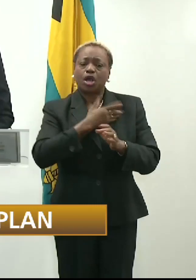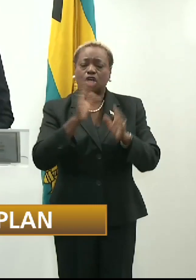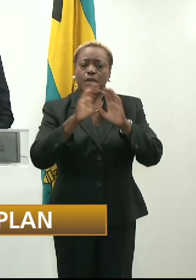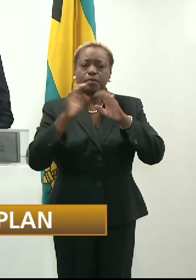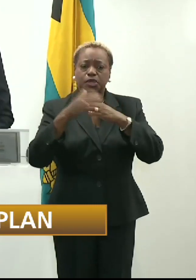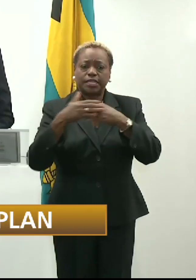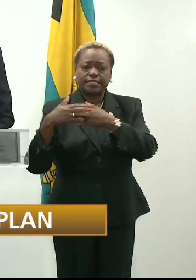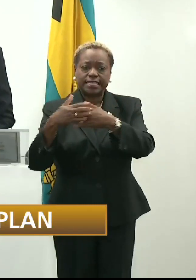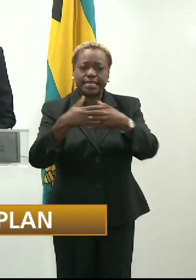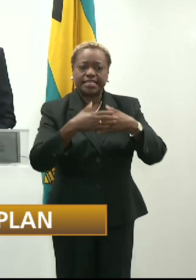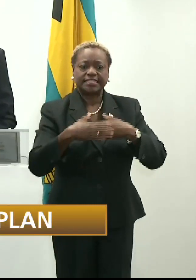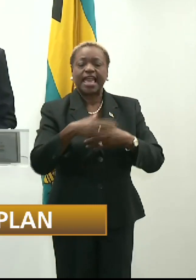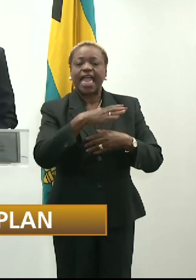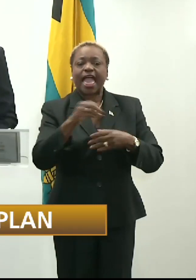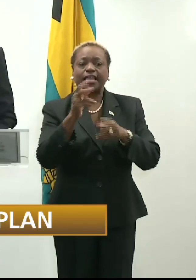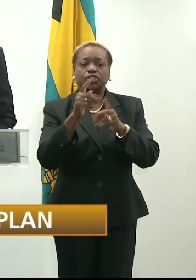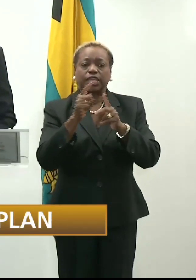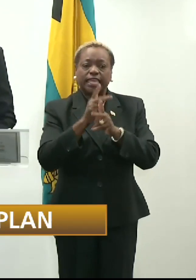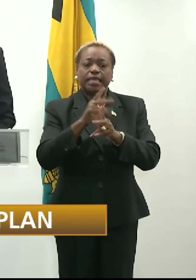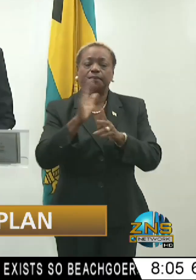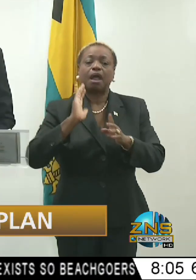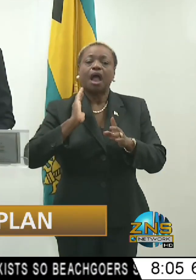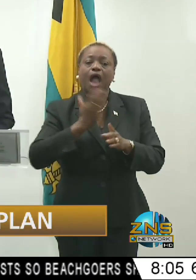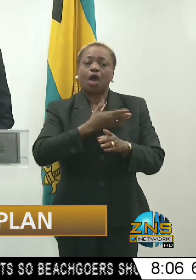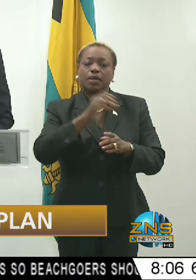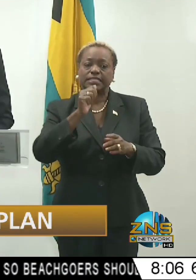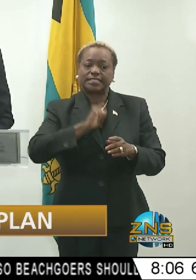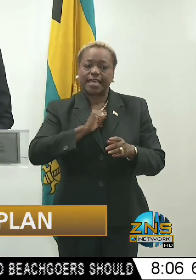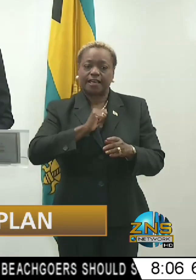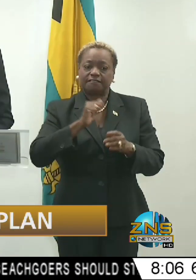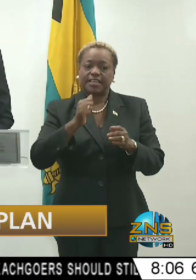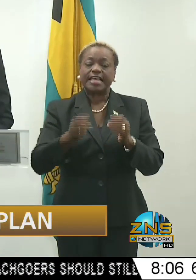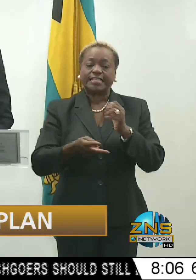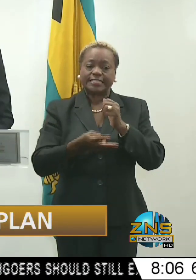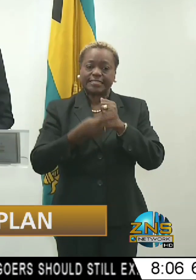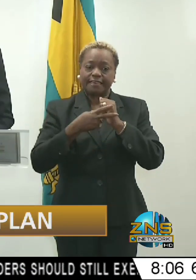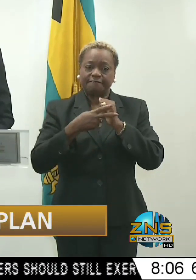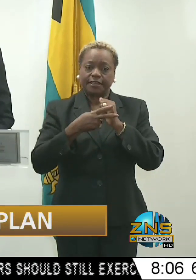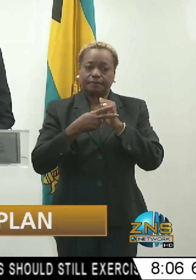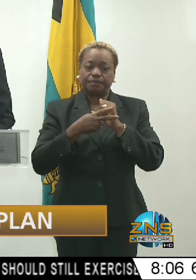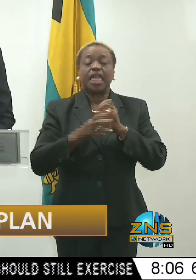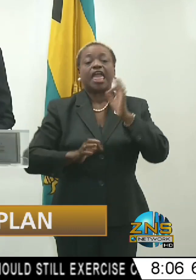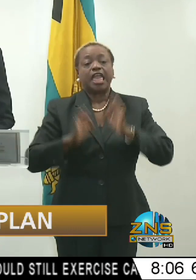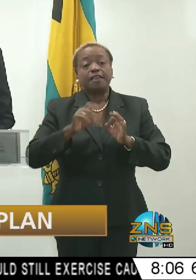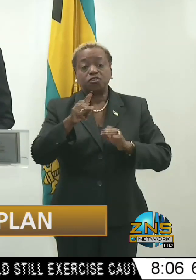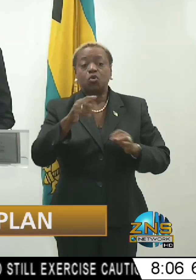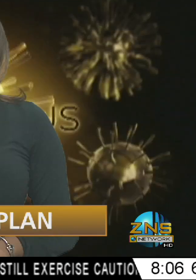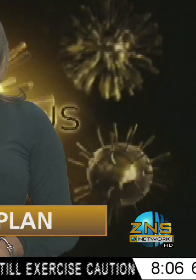about a national service of prayer that will be aired on national television. Altavis Munnings, ZNS Network News.